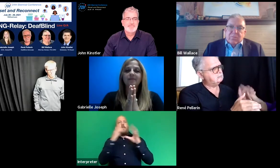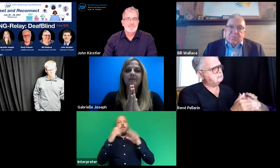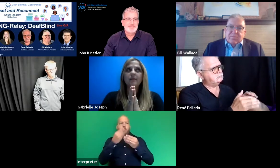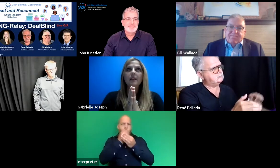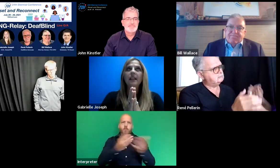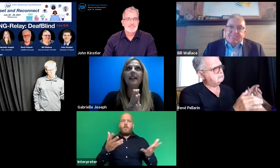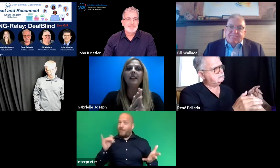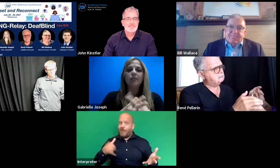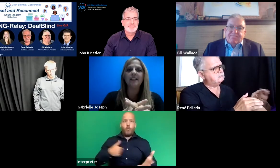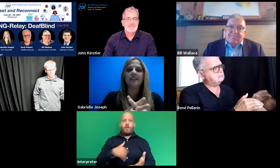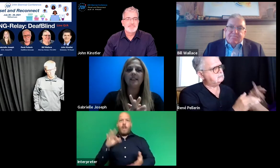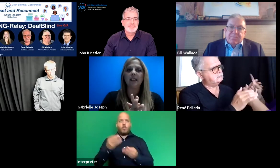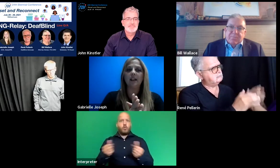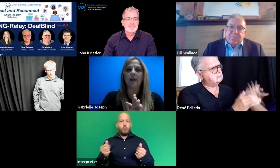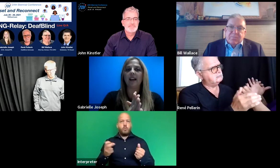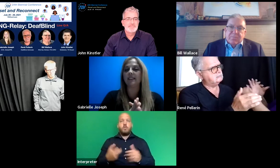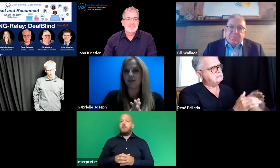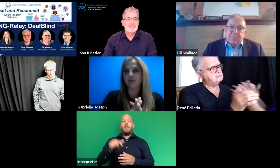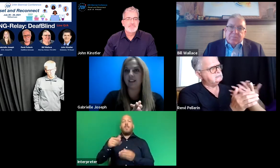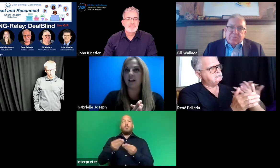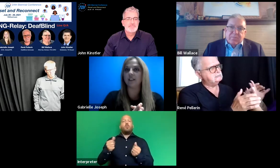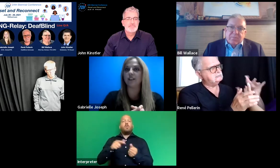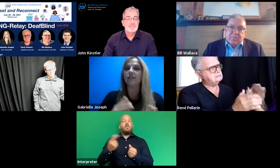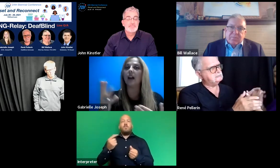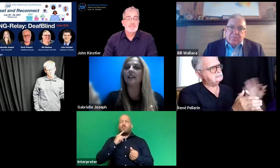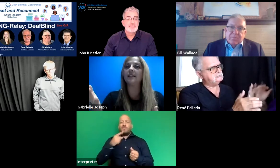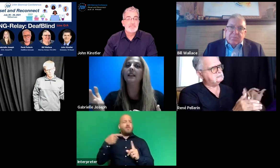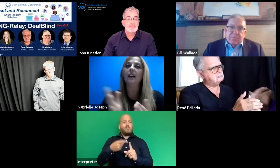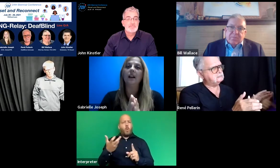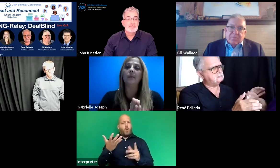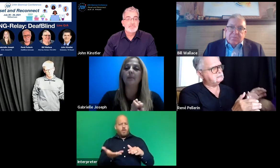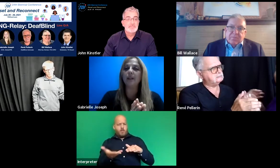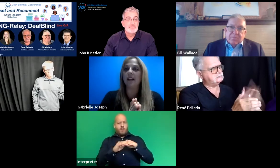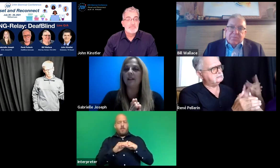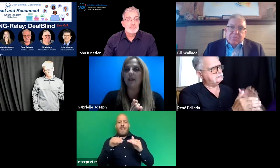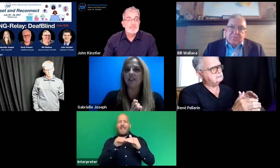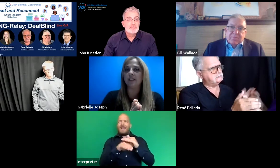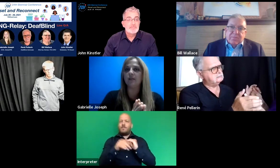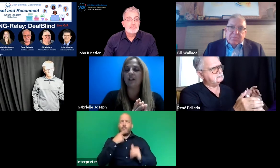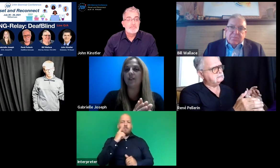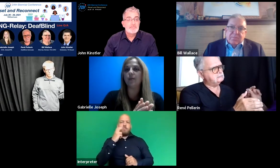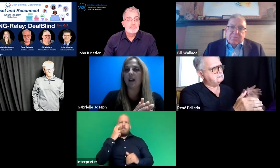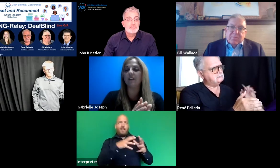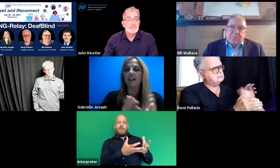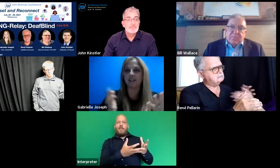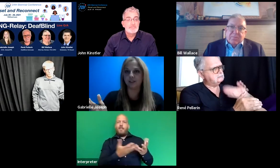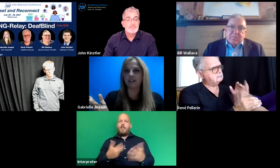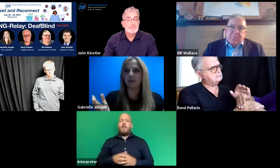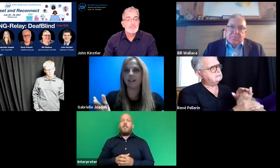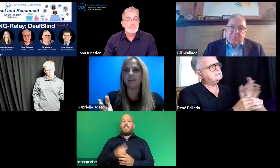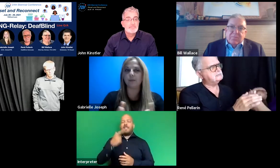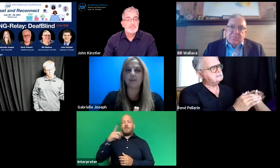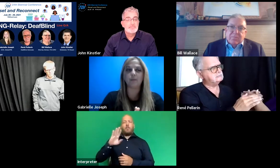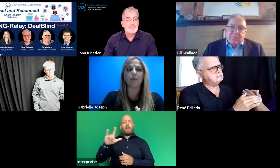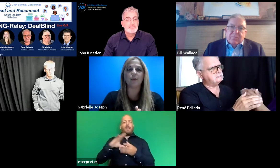are an increased access to technology. So as Bill had mentioned they do have the National